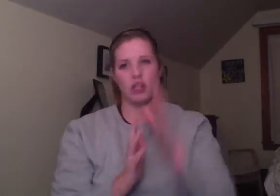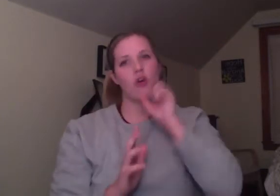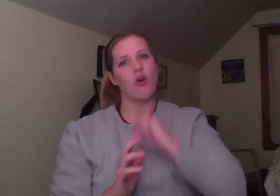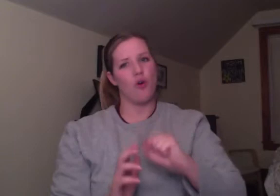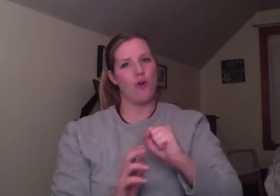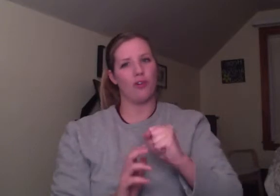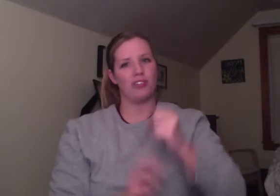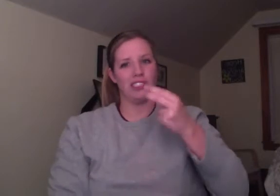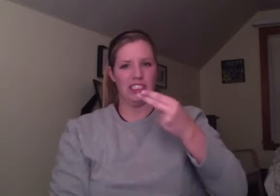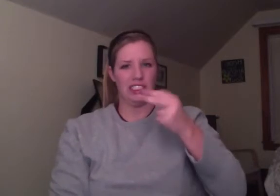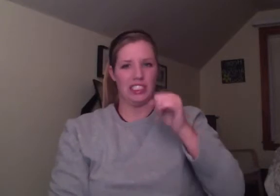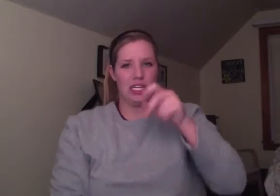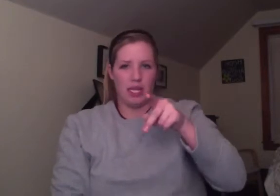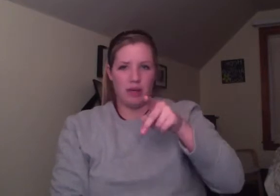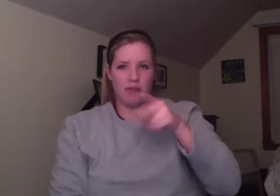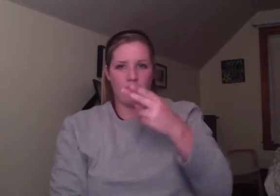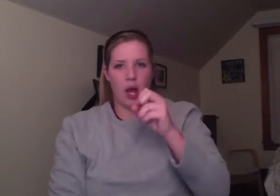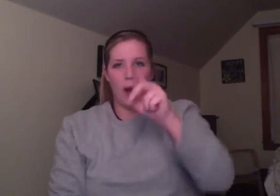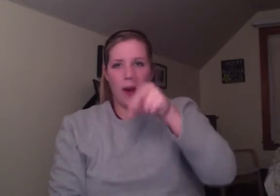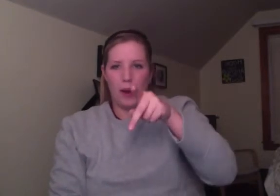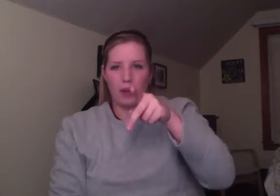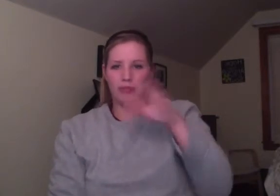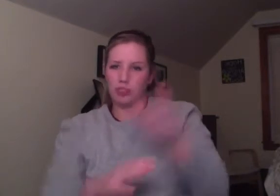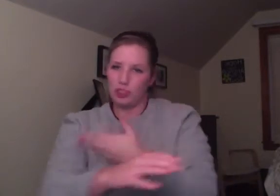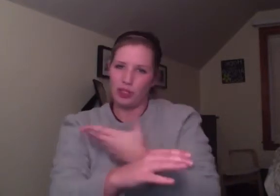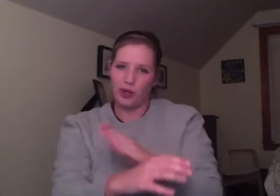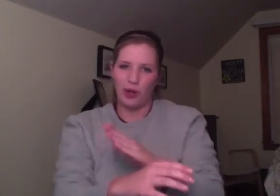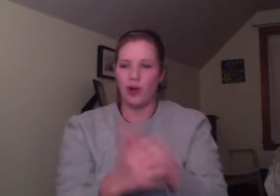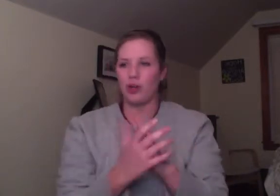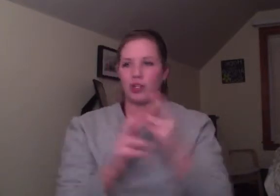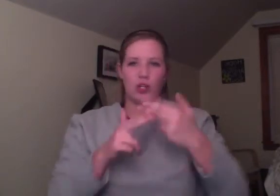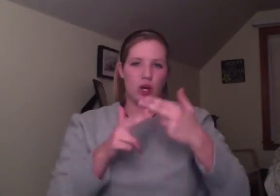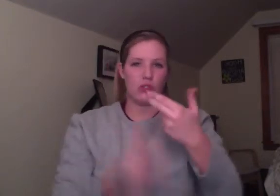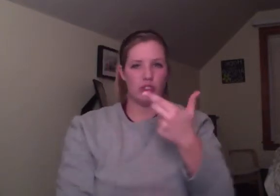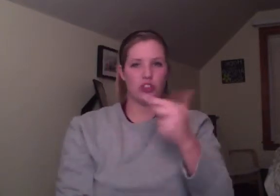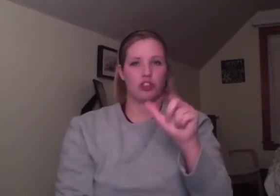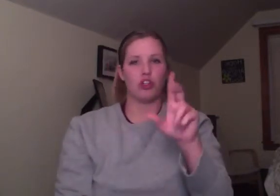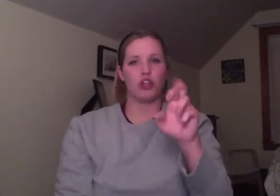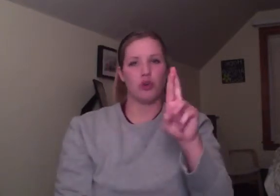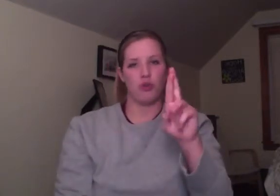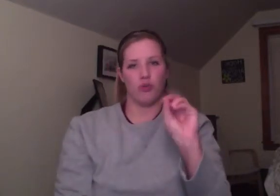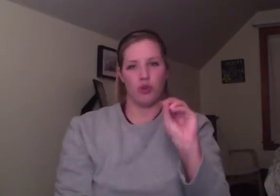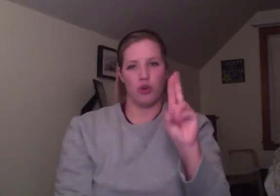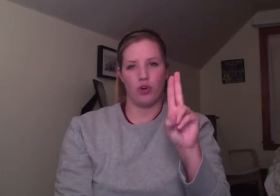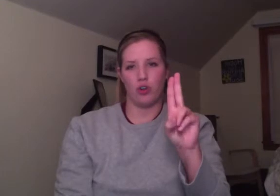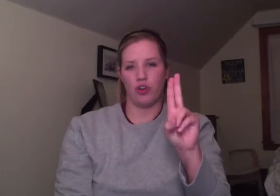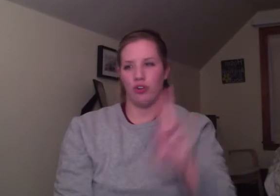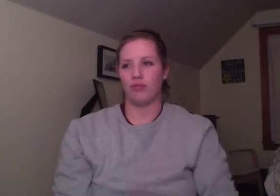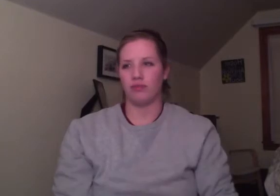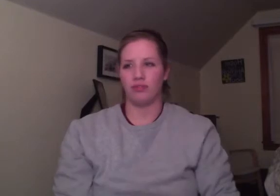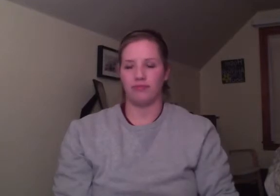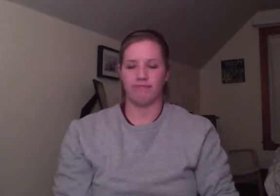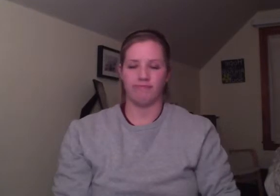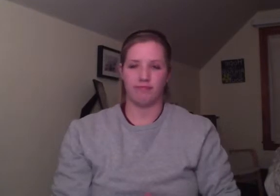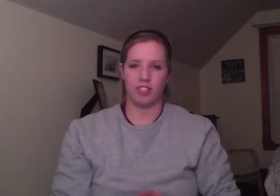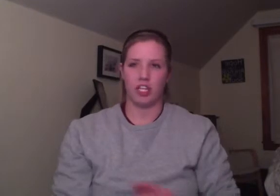Backstreets. And Guru did a series of CDs called Jazzmatazz, and he would recruit all these jazz artists, these jazz